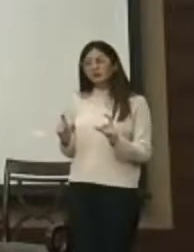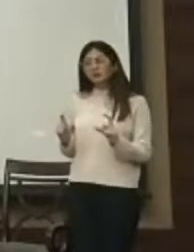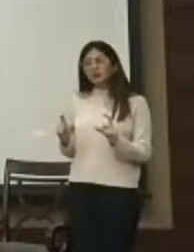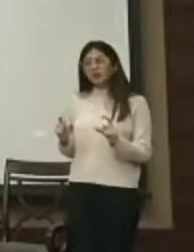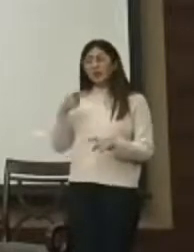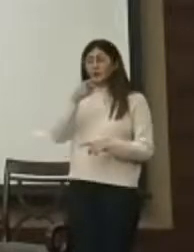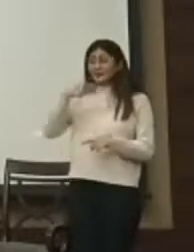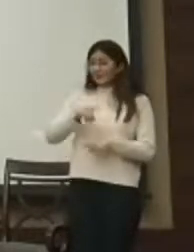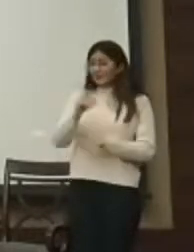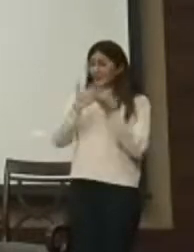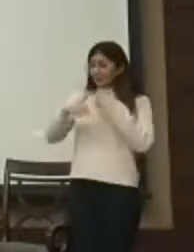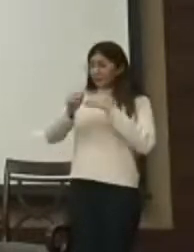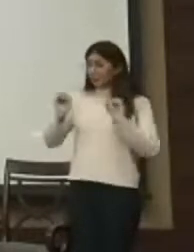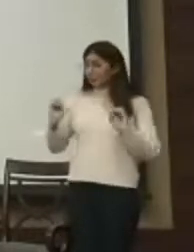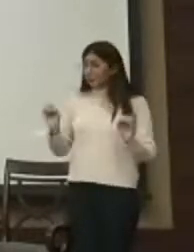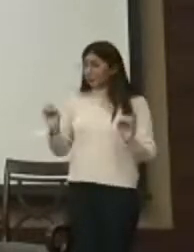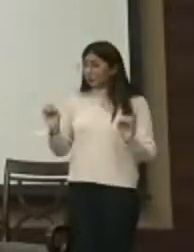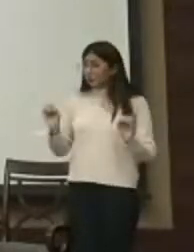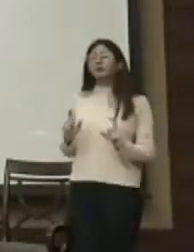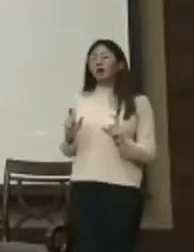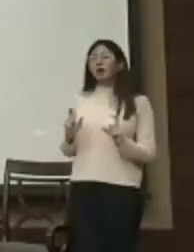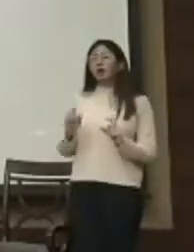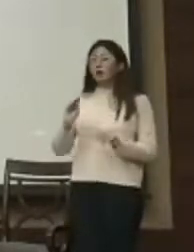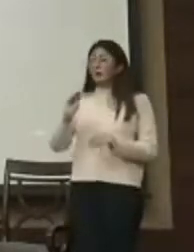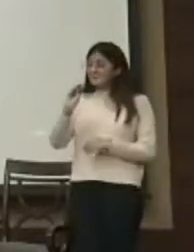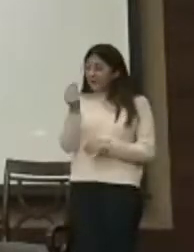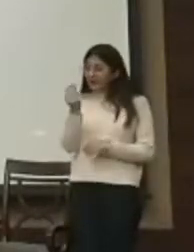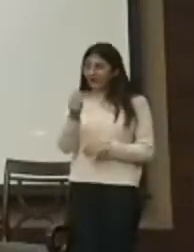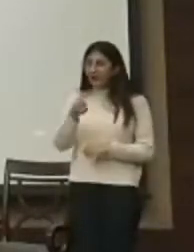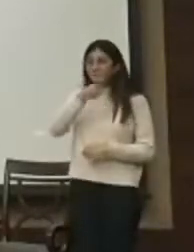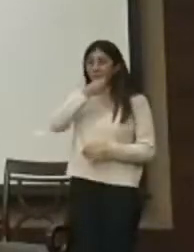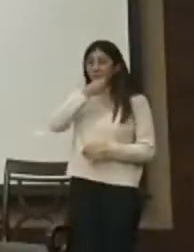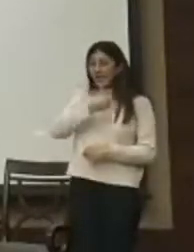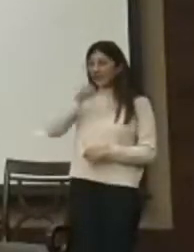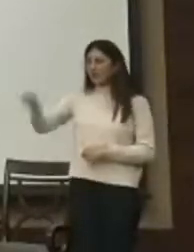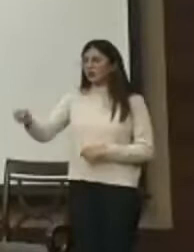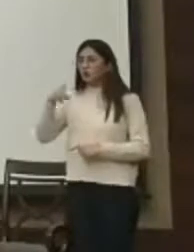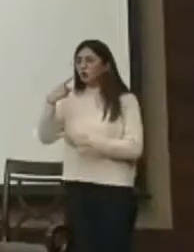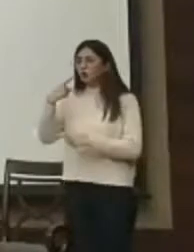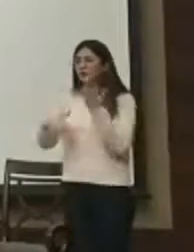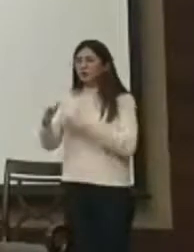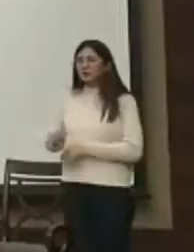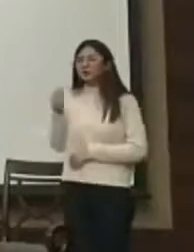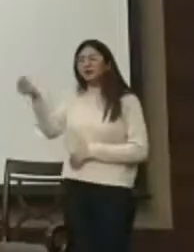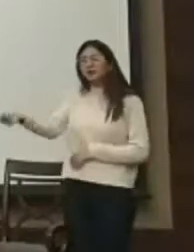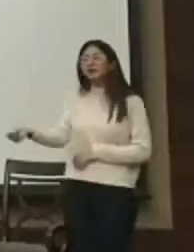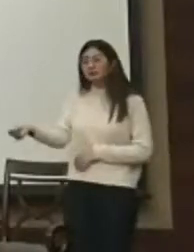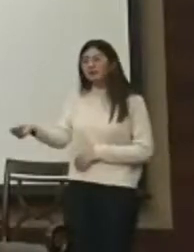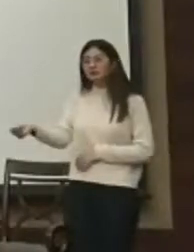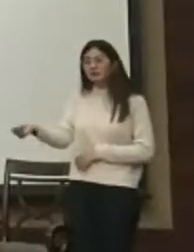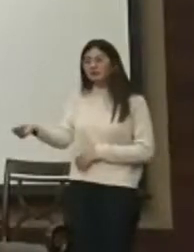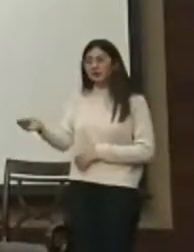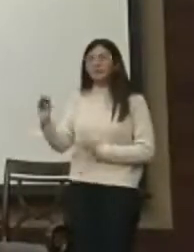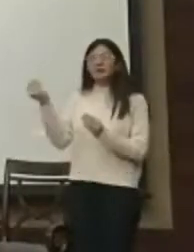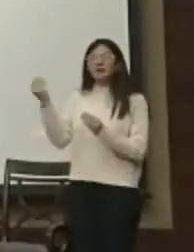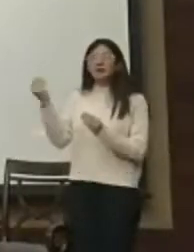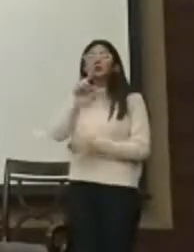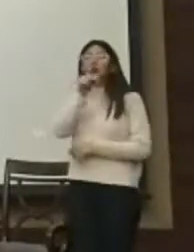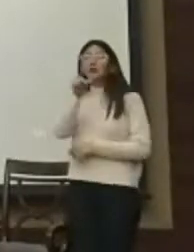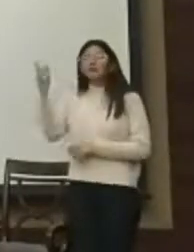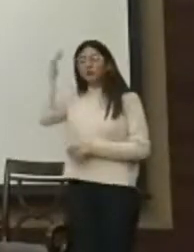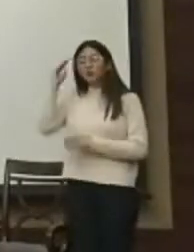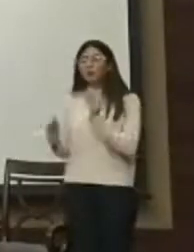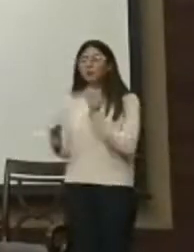the mic to those whose voices we need to listen to. Often when allyship, this is what is called